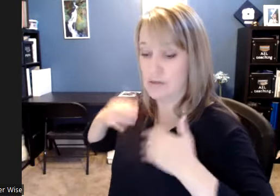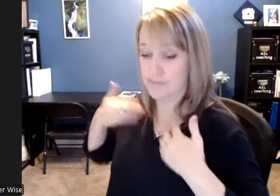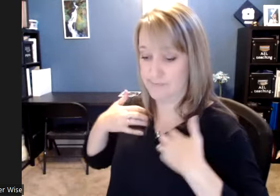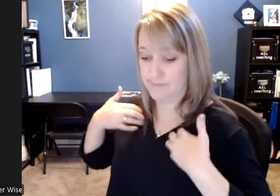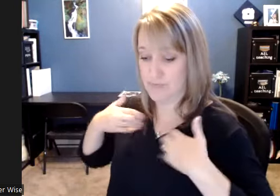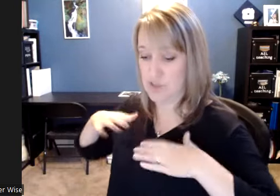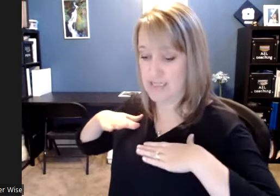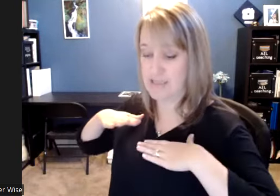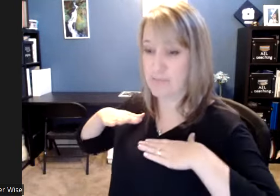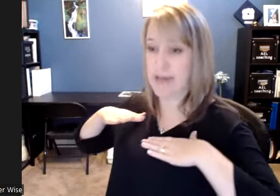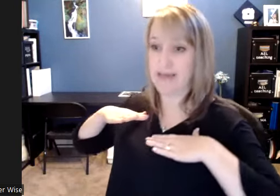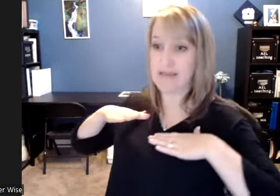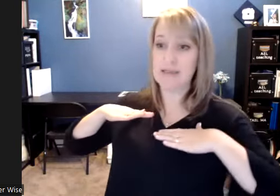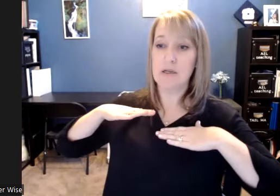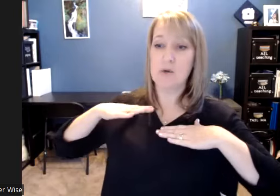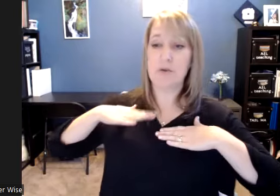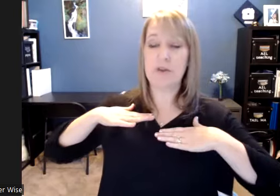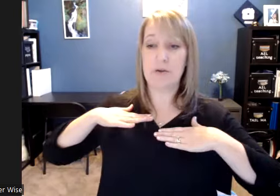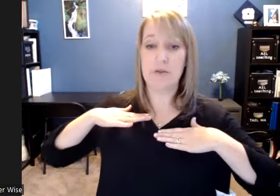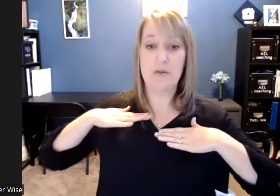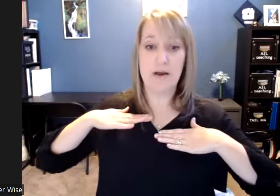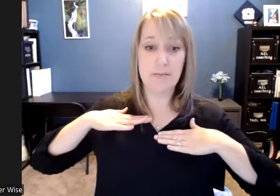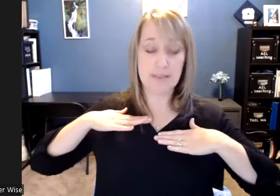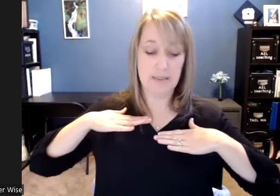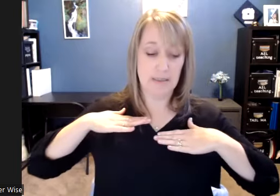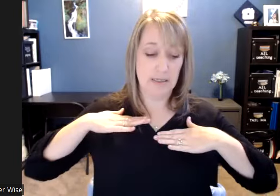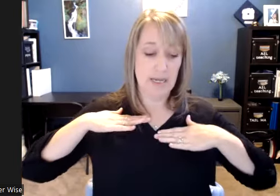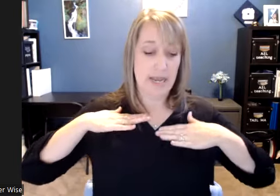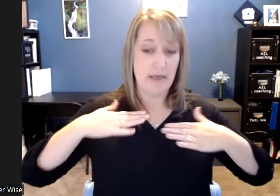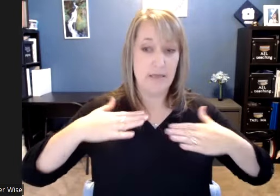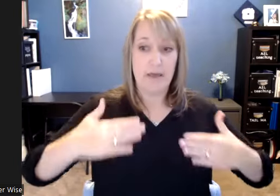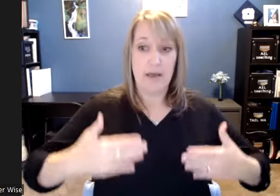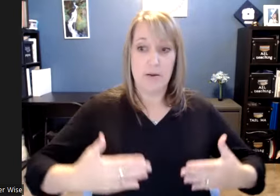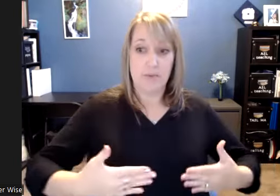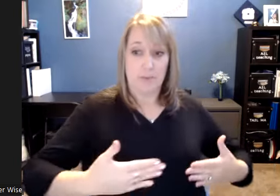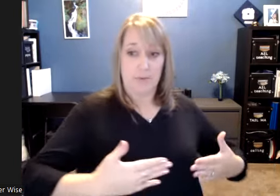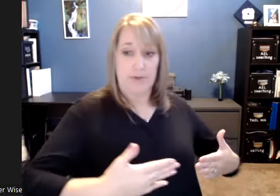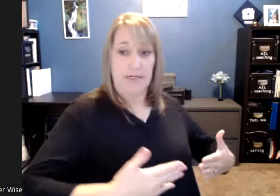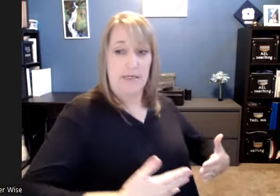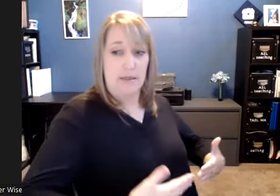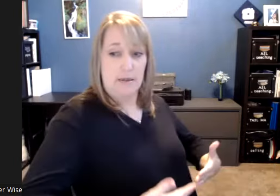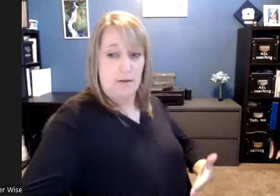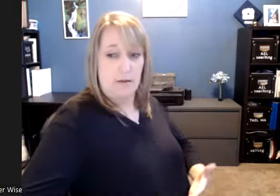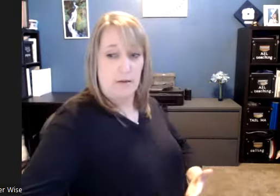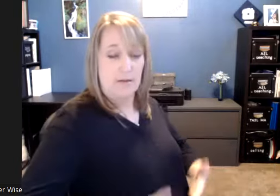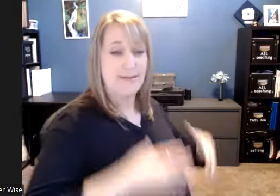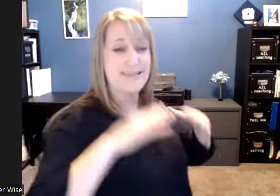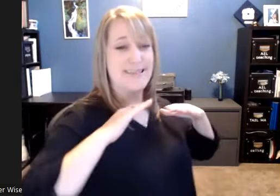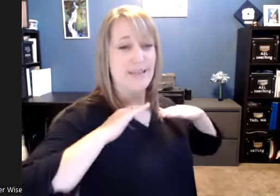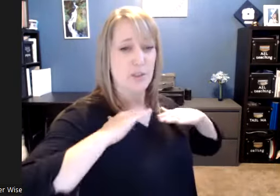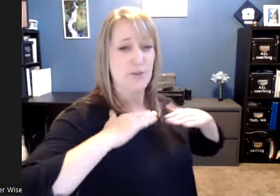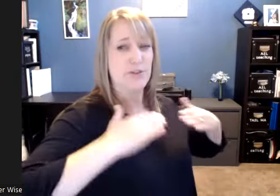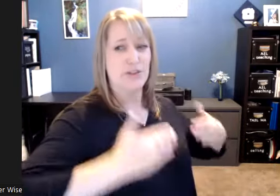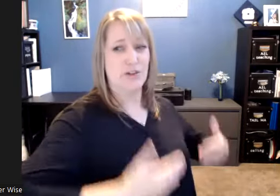your chest, pecs with your thumbs, and then bring, because it's like a loose shirt